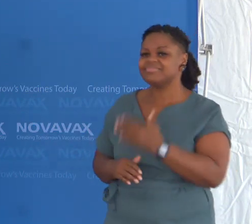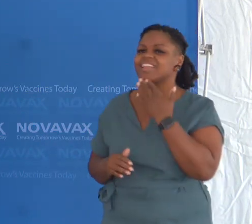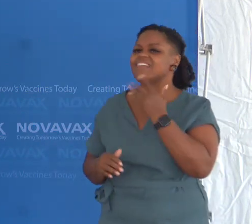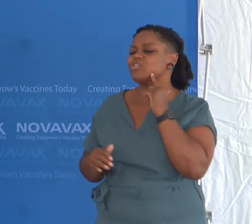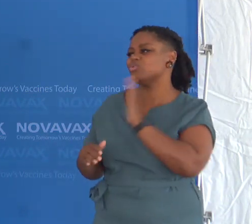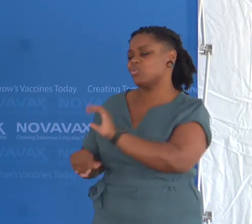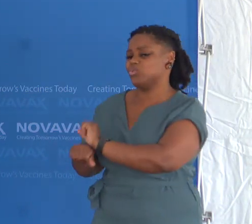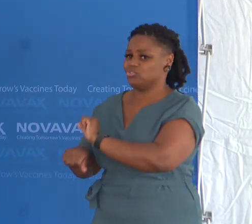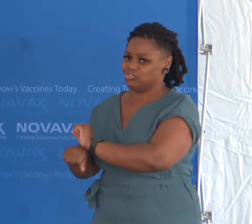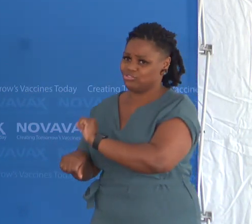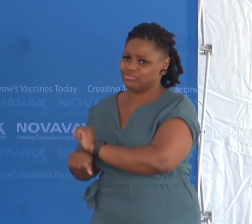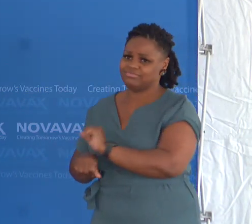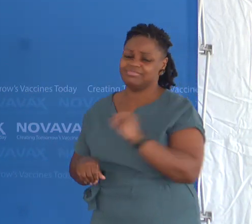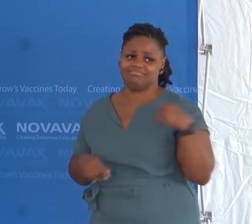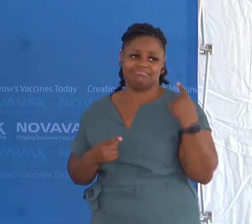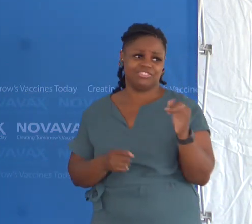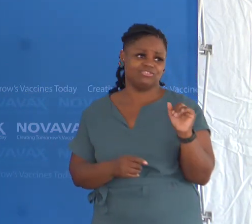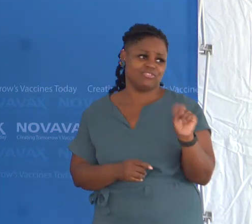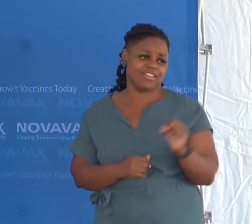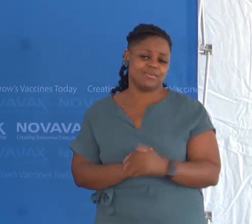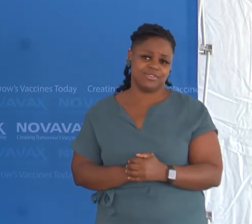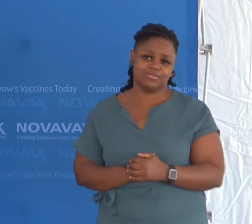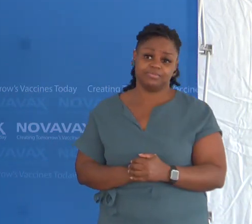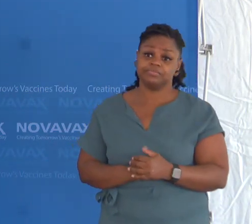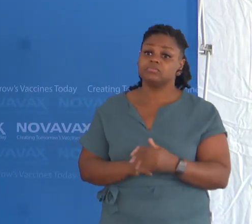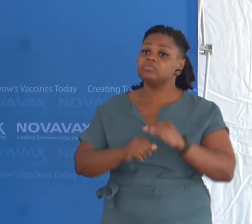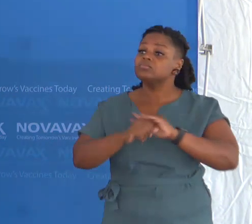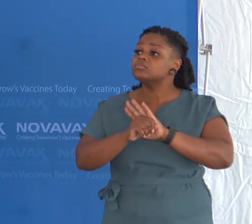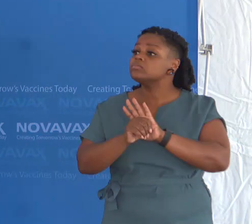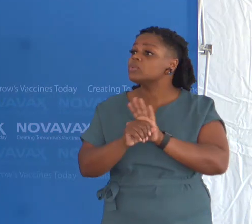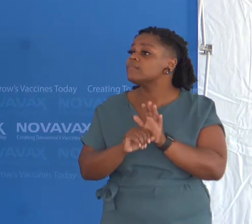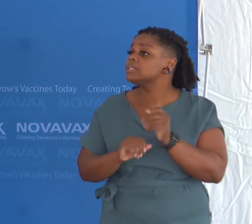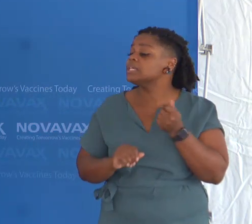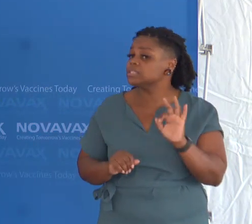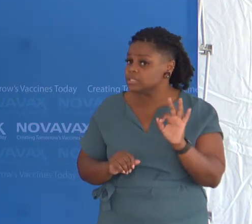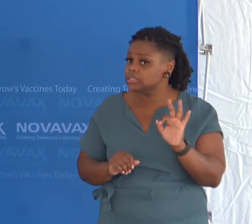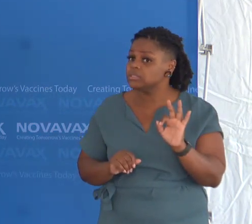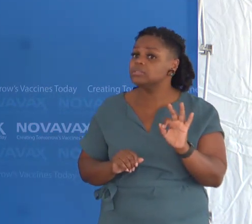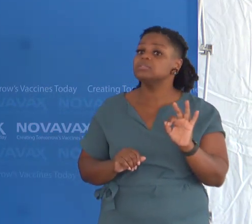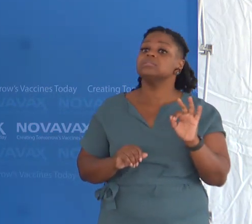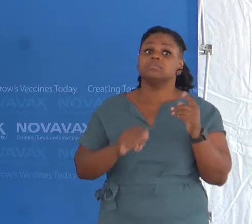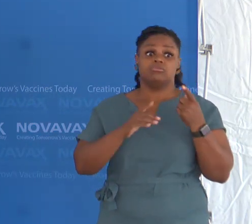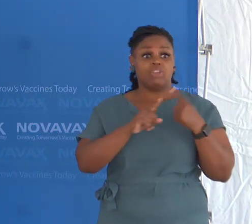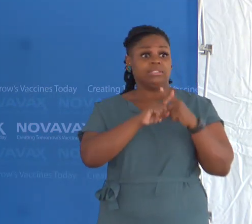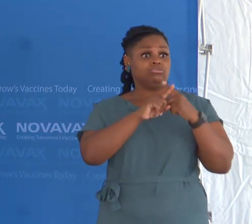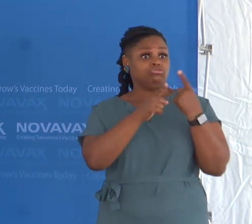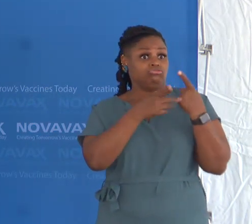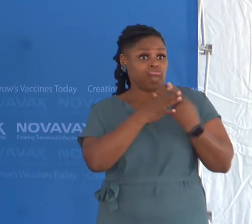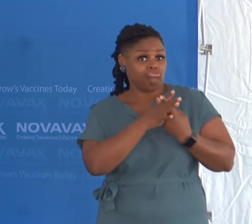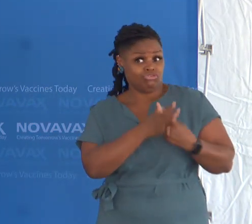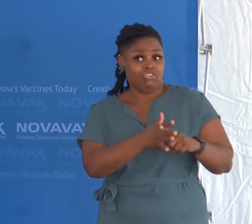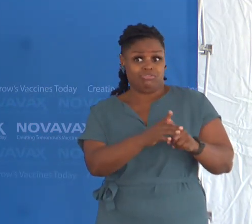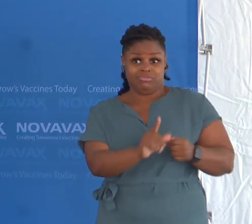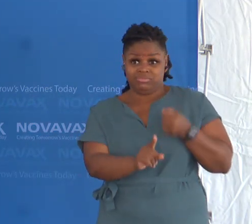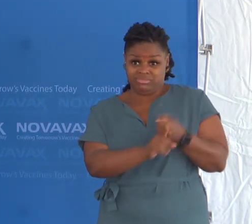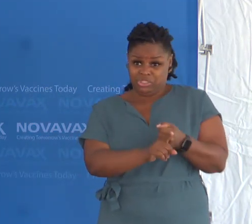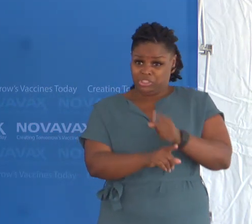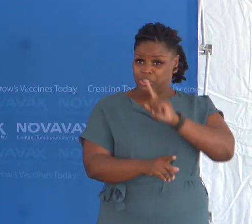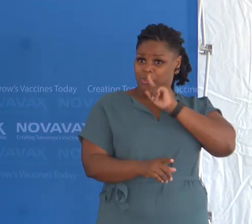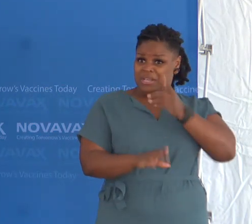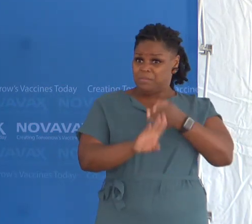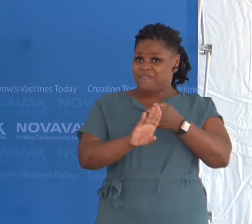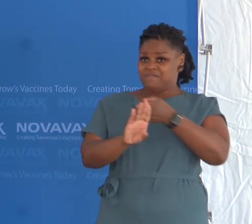the COVID-19 crisis began, even before we had our first confirmed cases